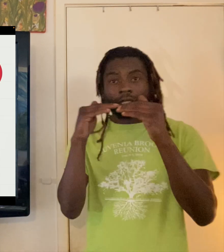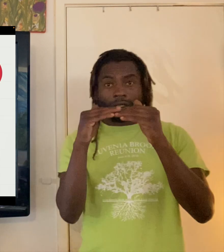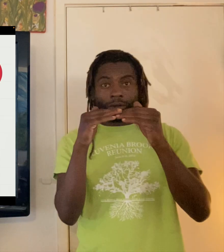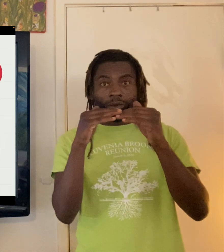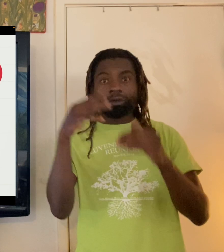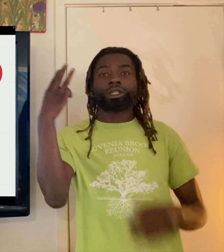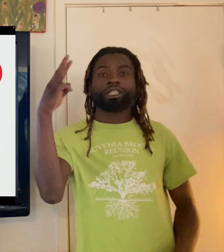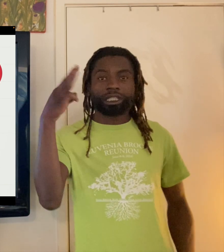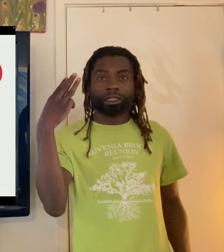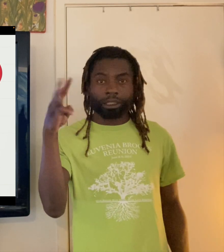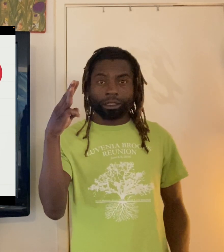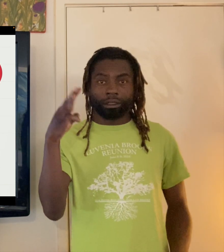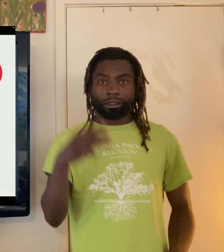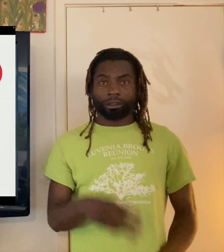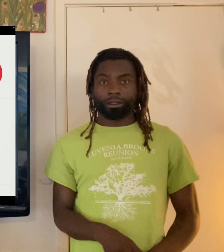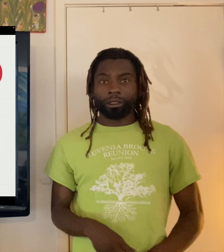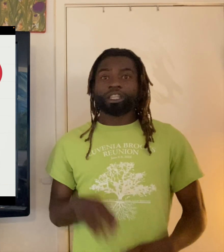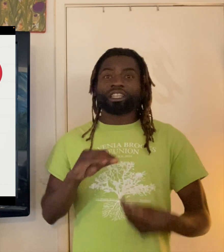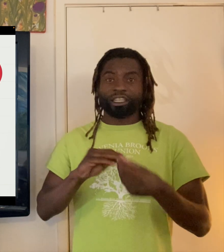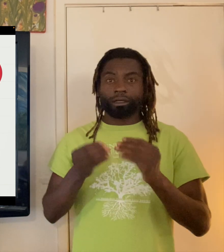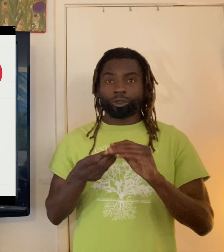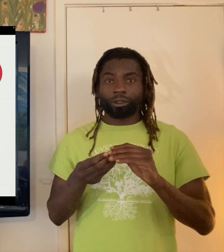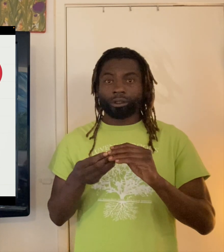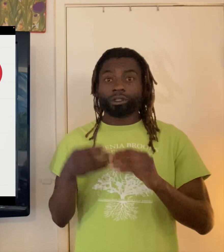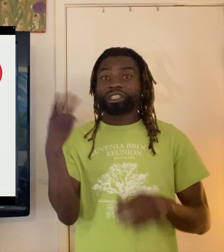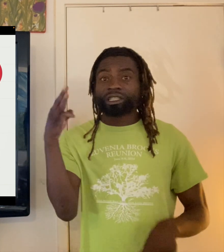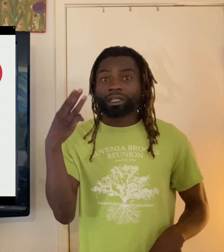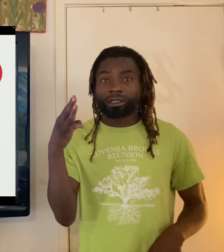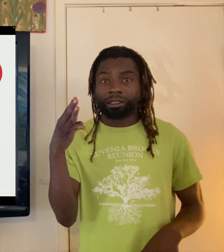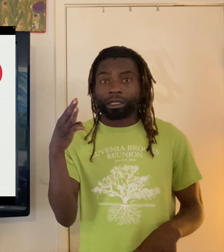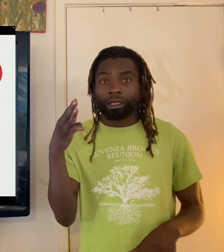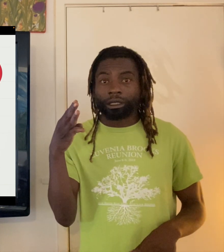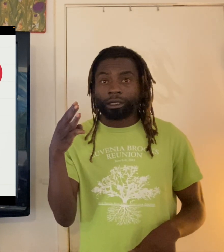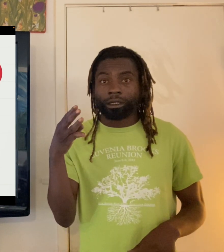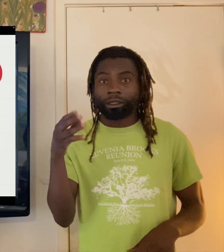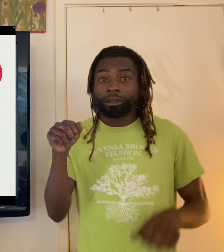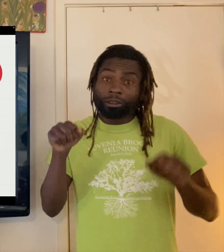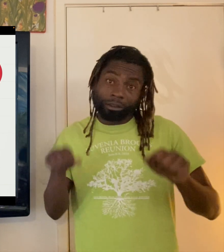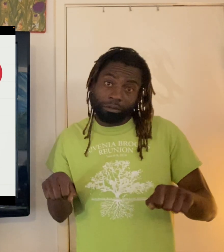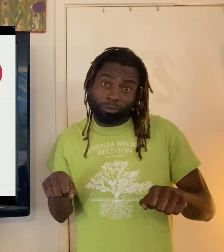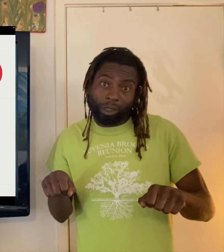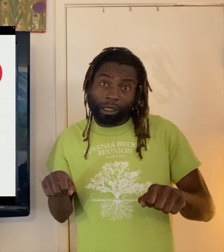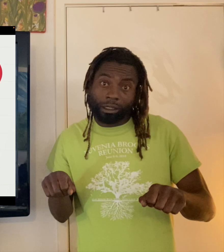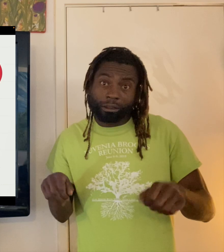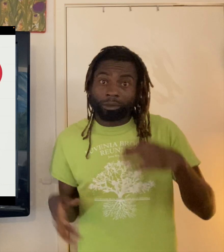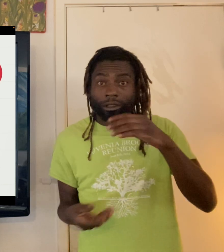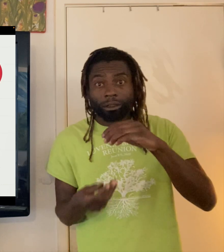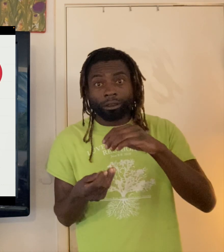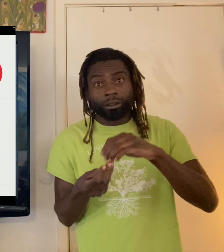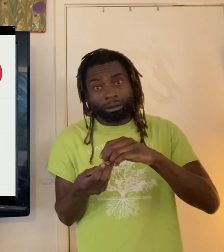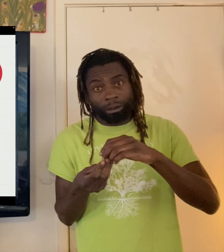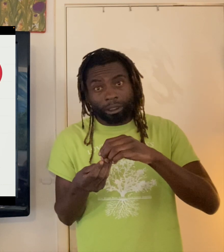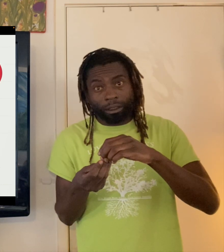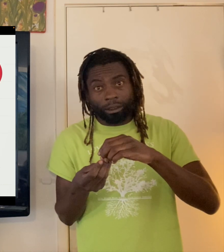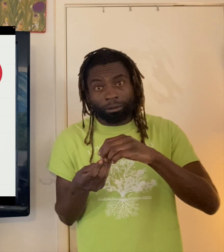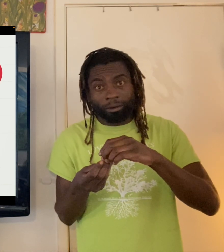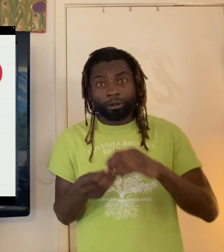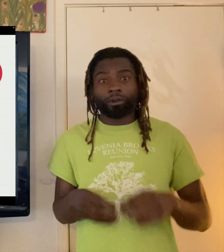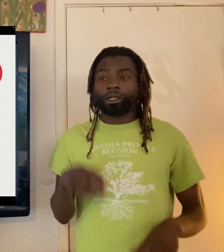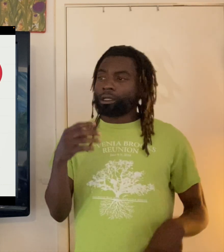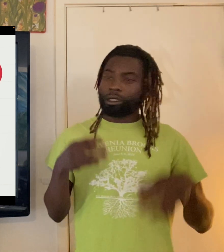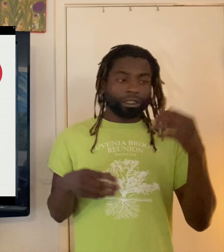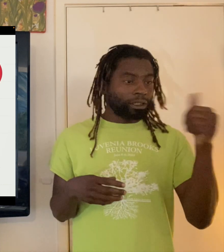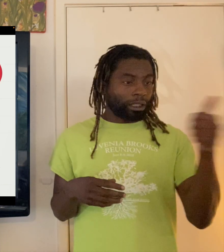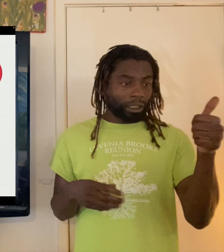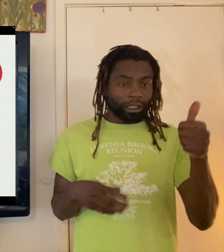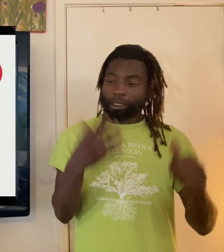is 16. So the number 16 can be made up of the numbers 10 and 5 and